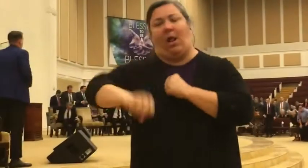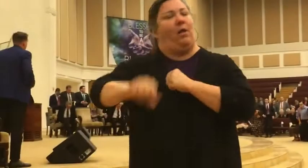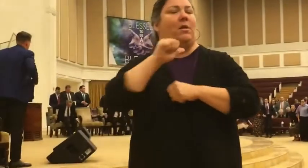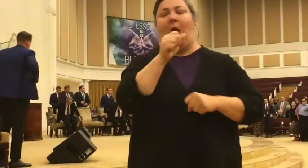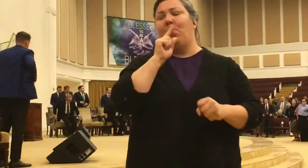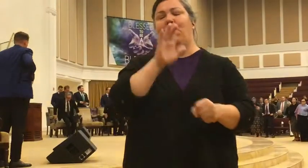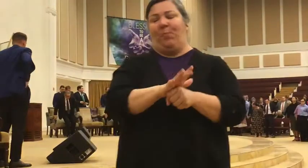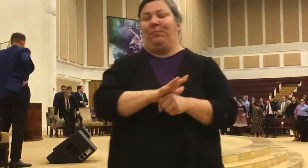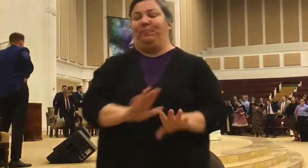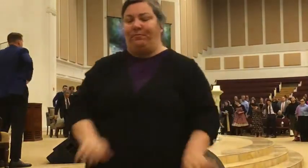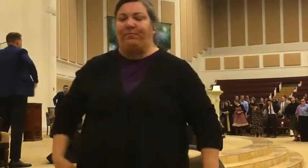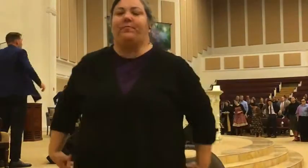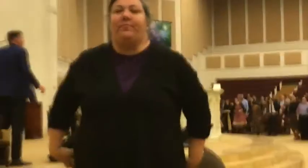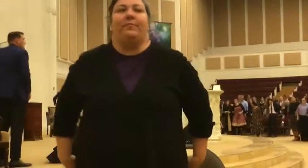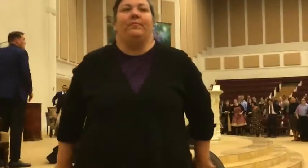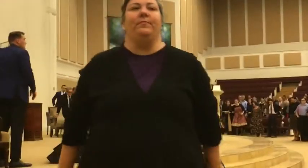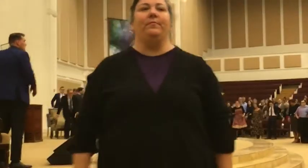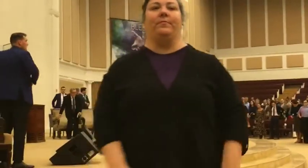I promise.